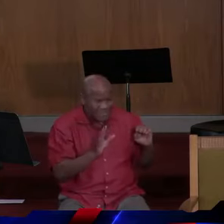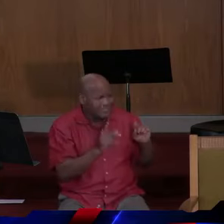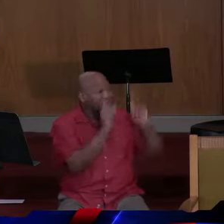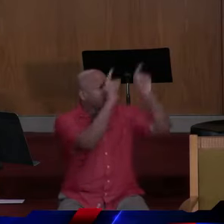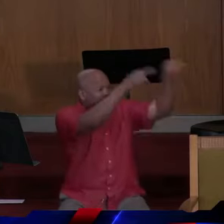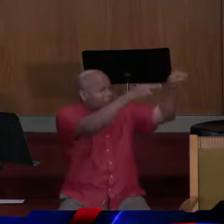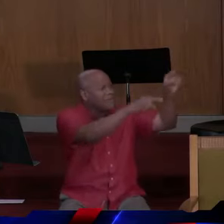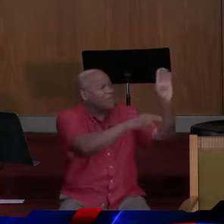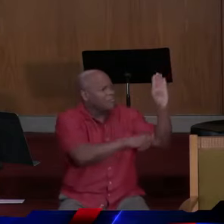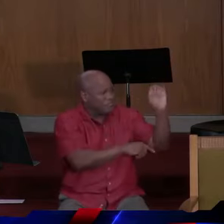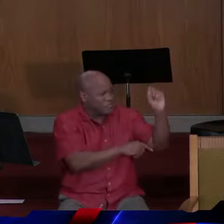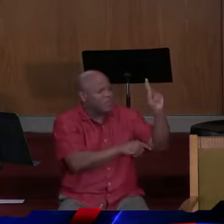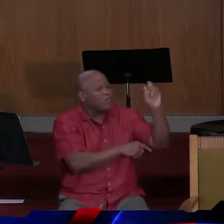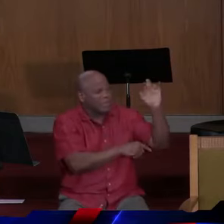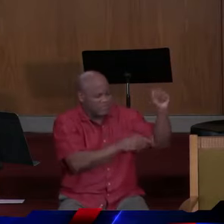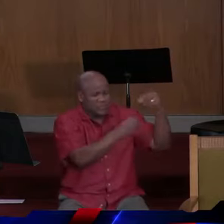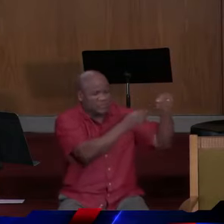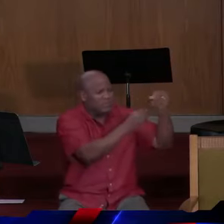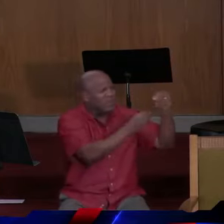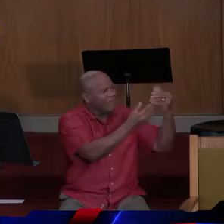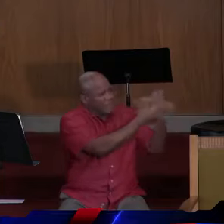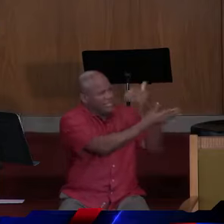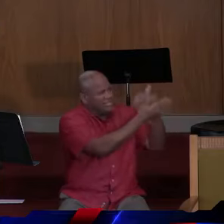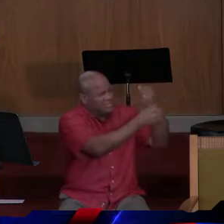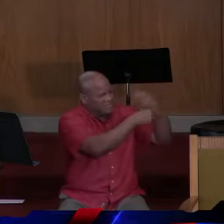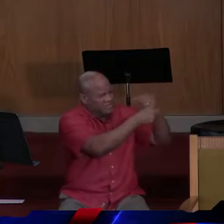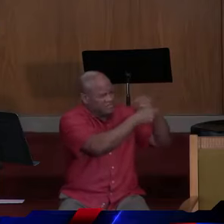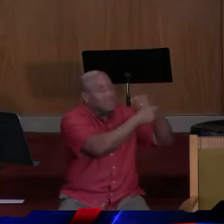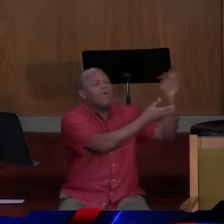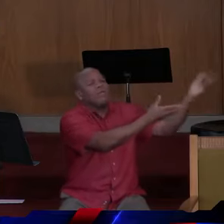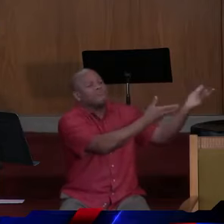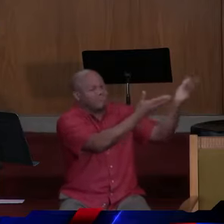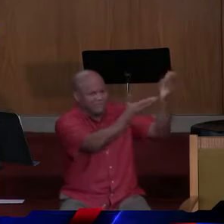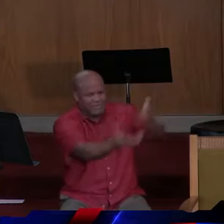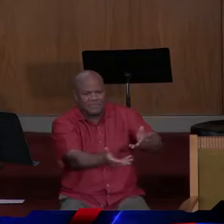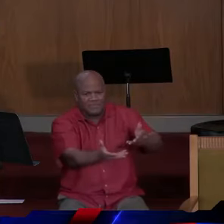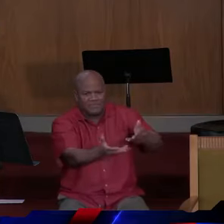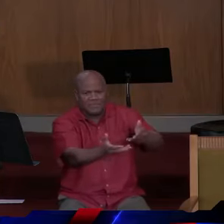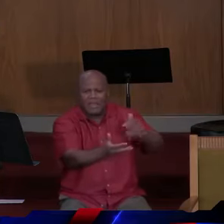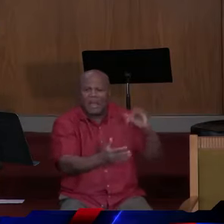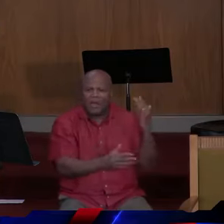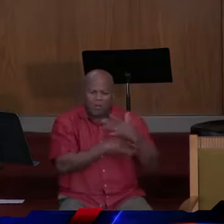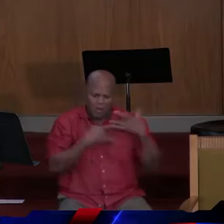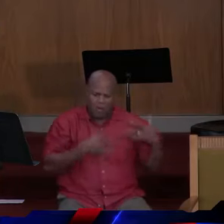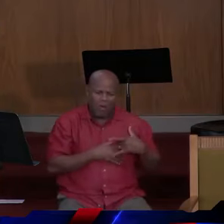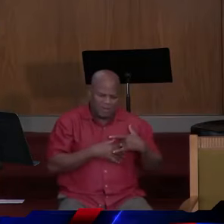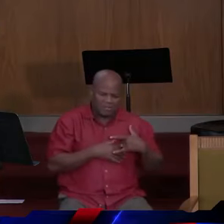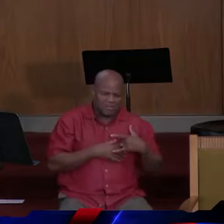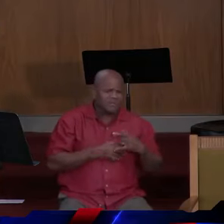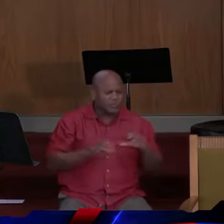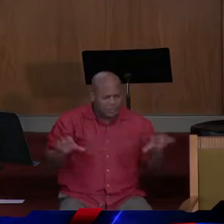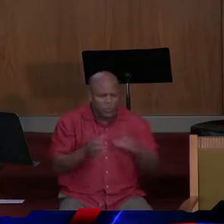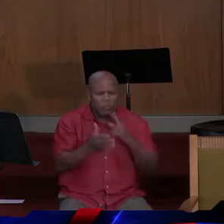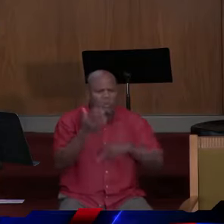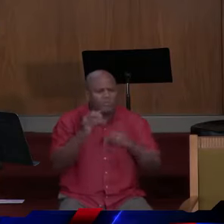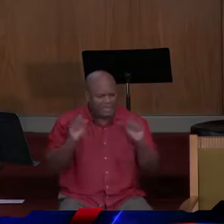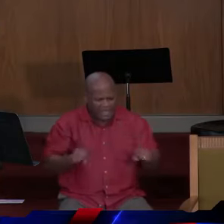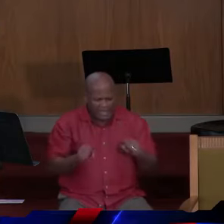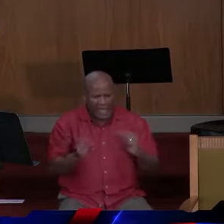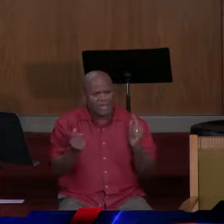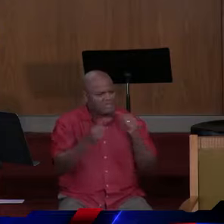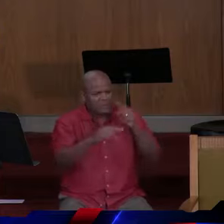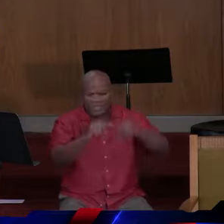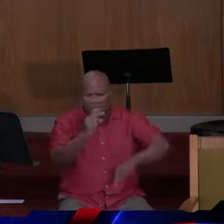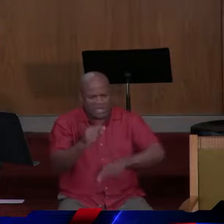Our heart's desire is to do what we can while we can till we can't no more. Because he's blessed us like that.